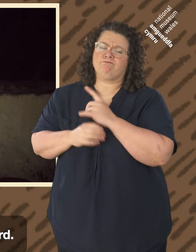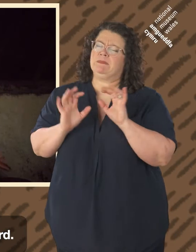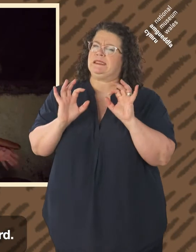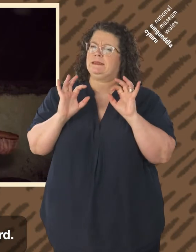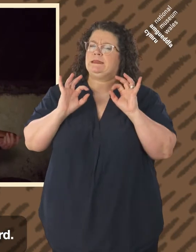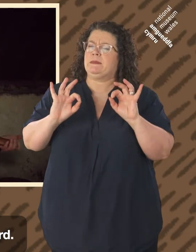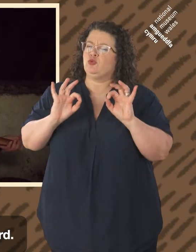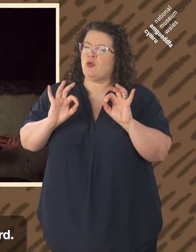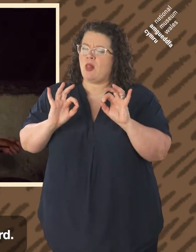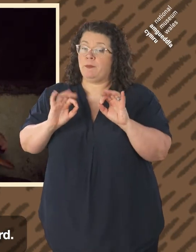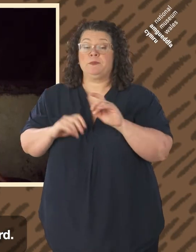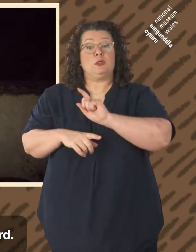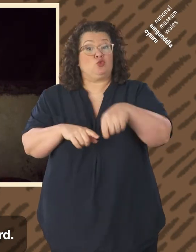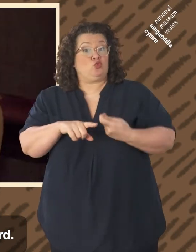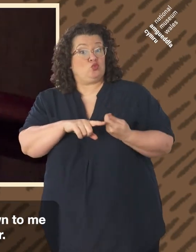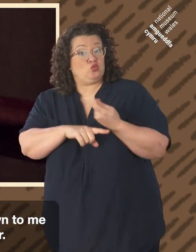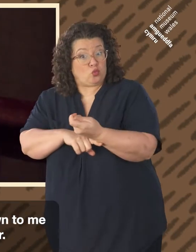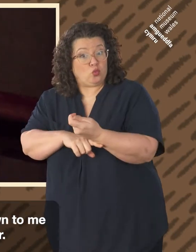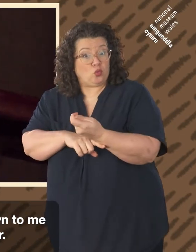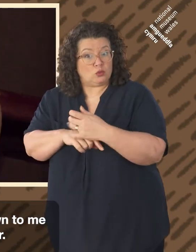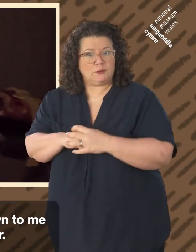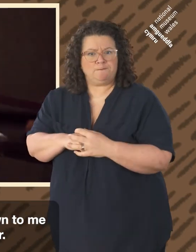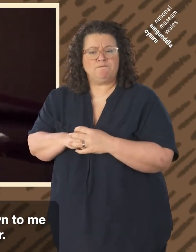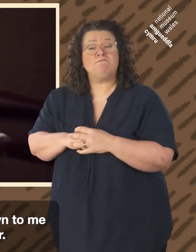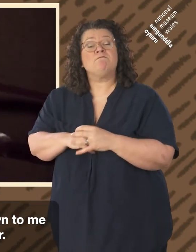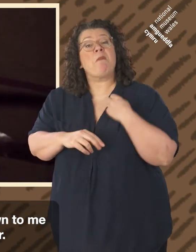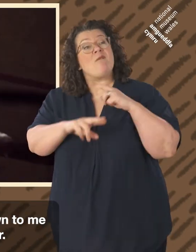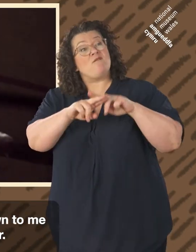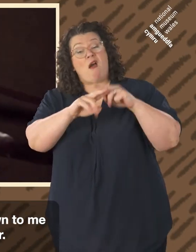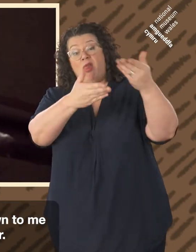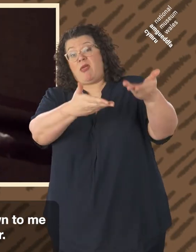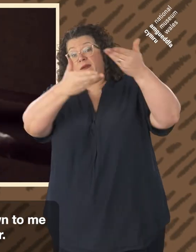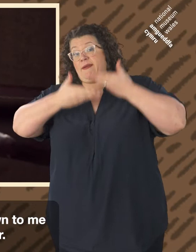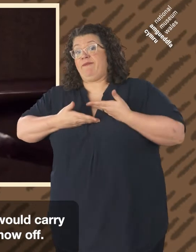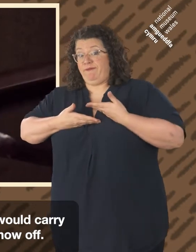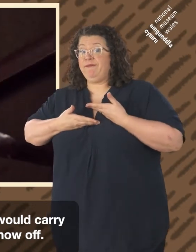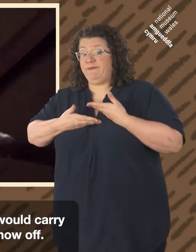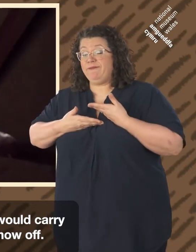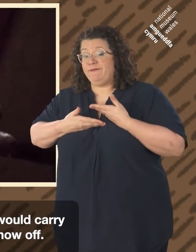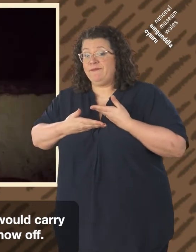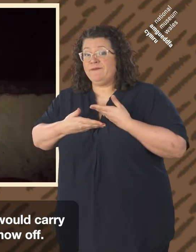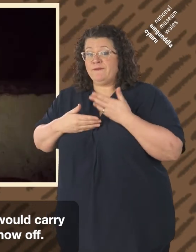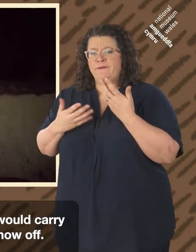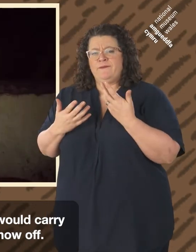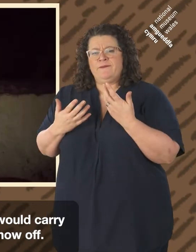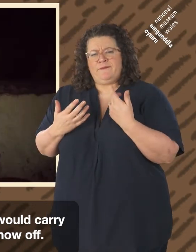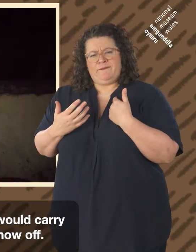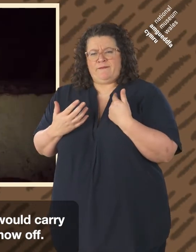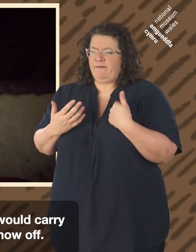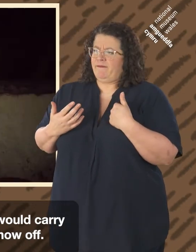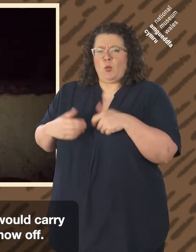thing. This is a sword. It was handed down to me by my father, and it is something that I would